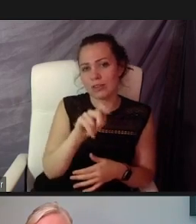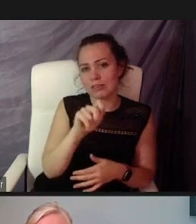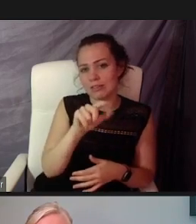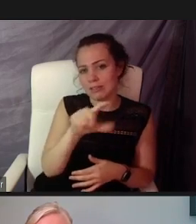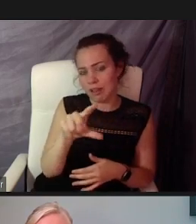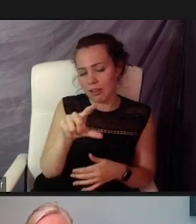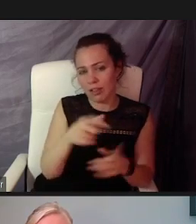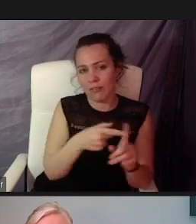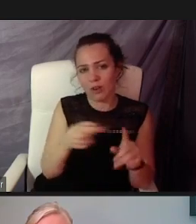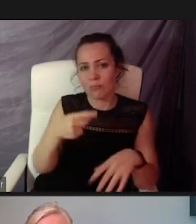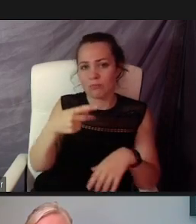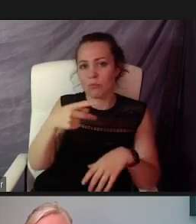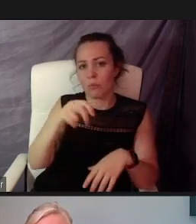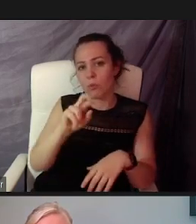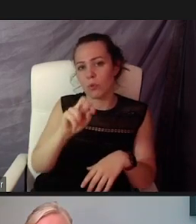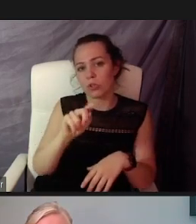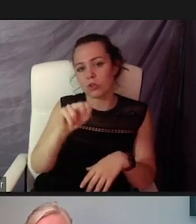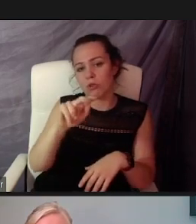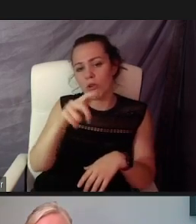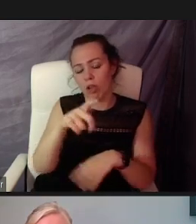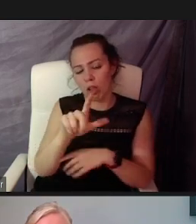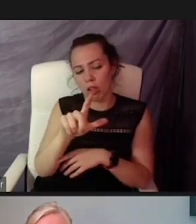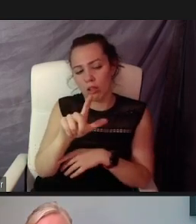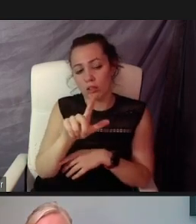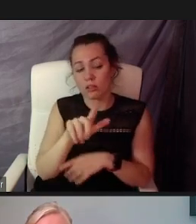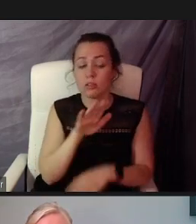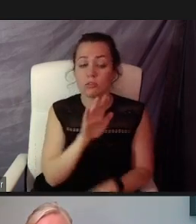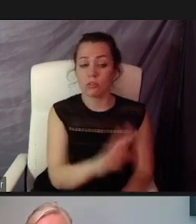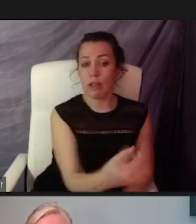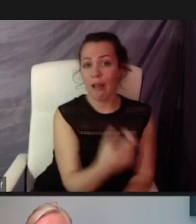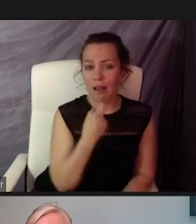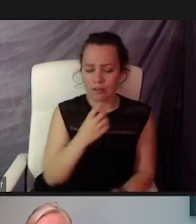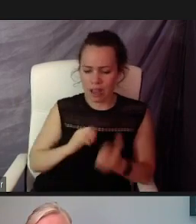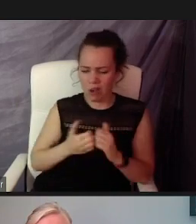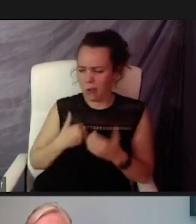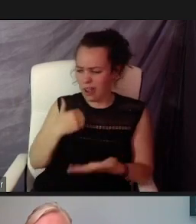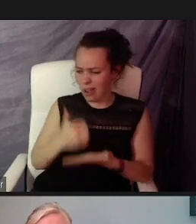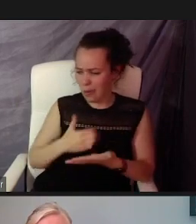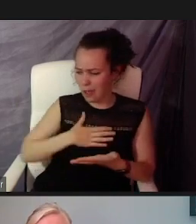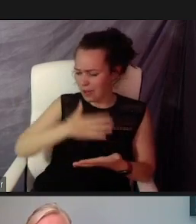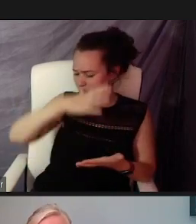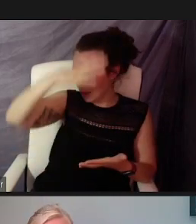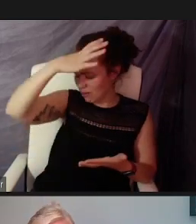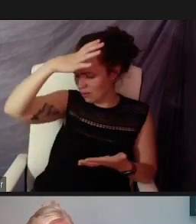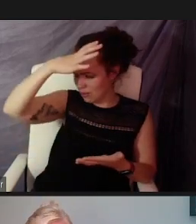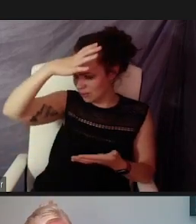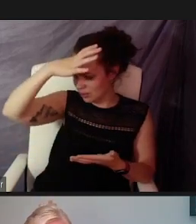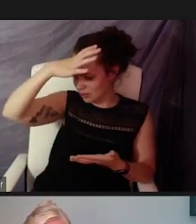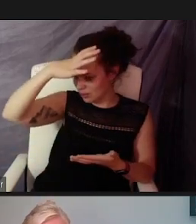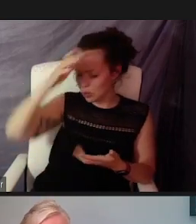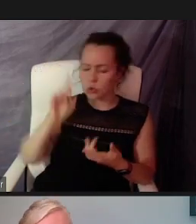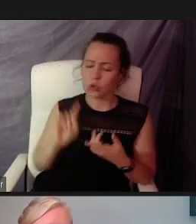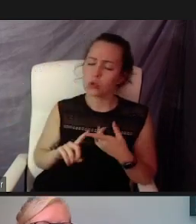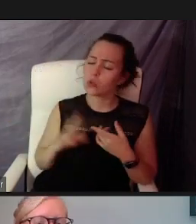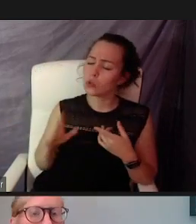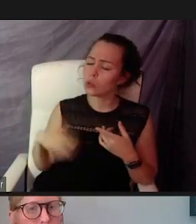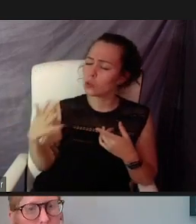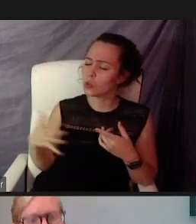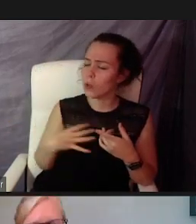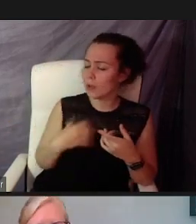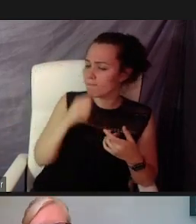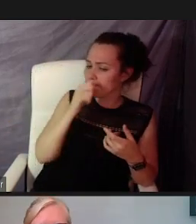asked how can she help her parents to cope with